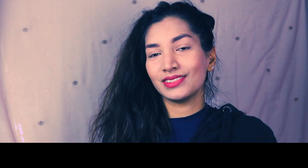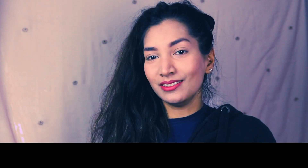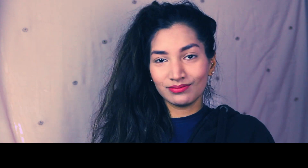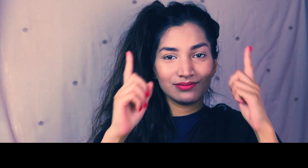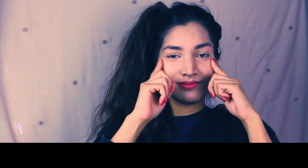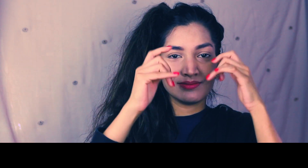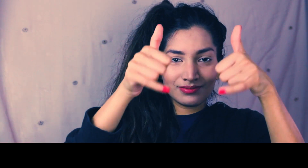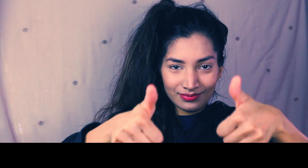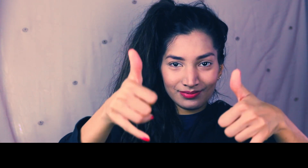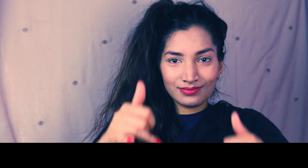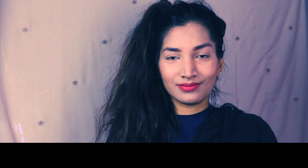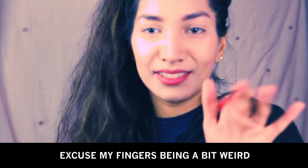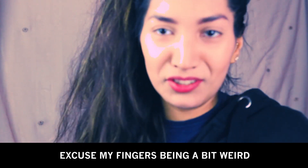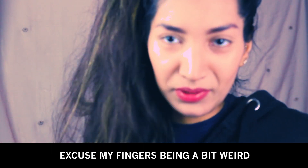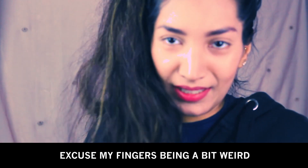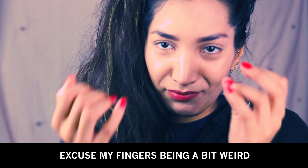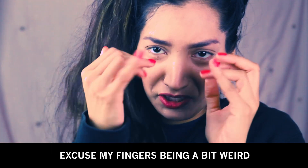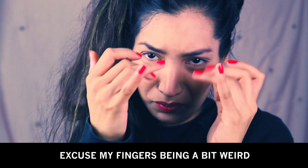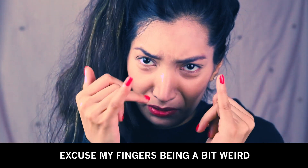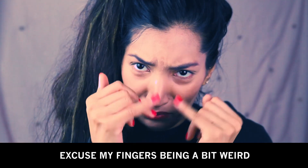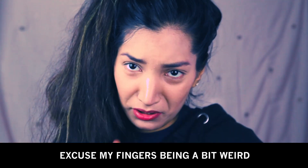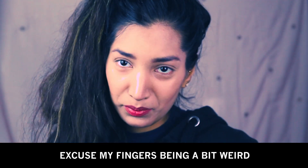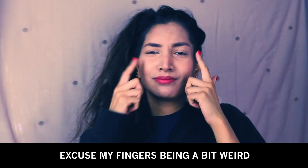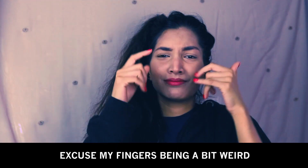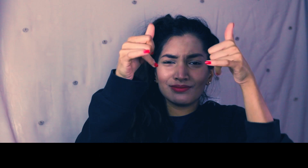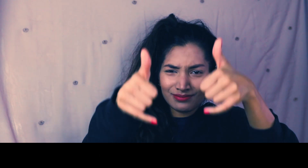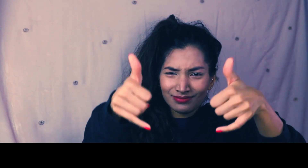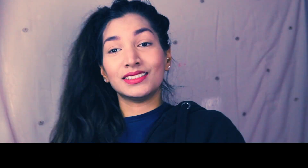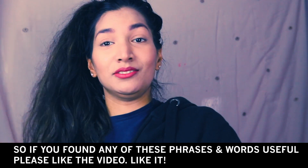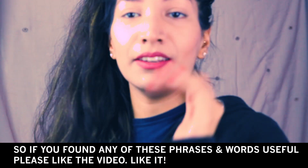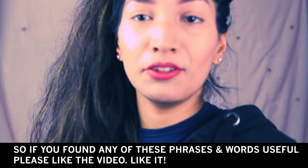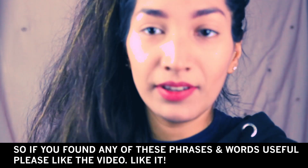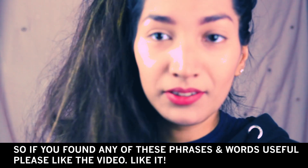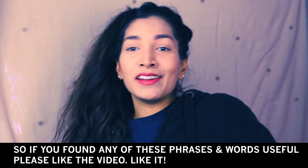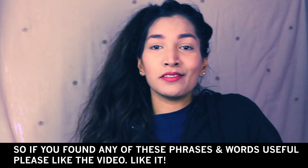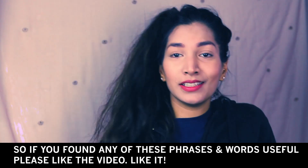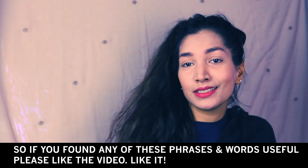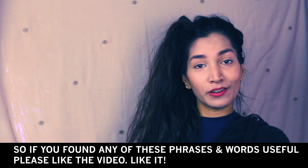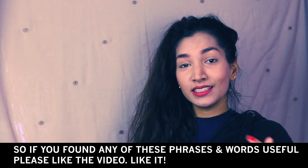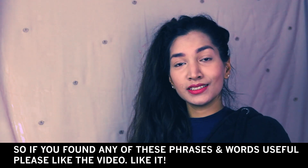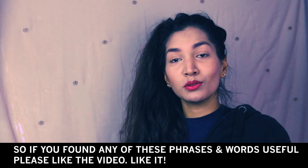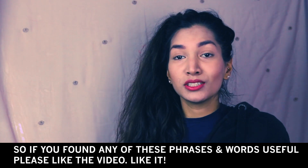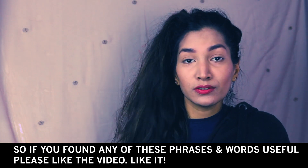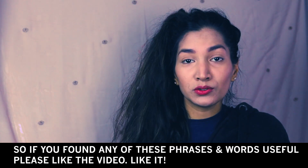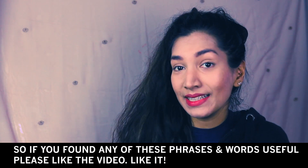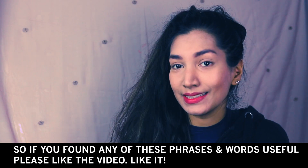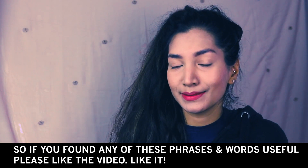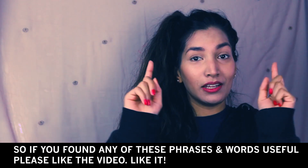Yeah. Excuse my fingers being a bit weird. So if you found any of these phrases and words useful, please like